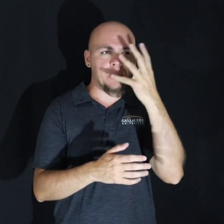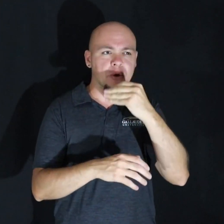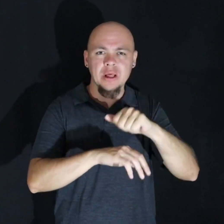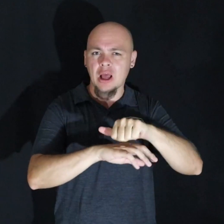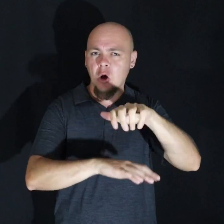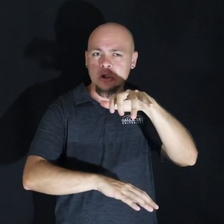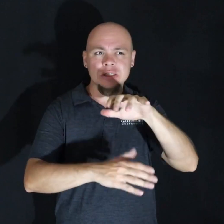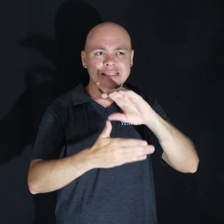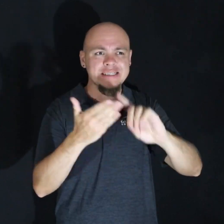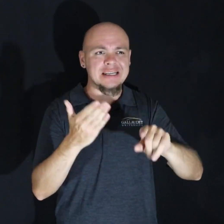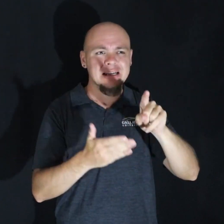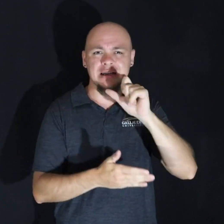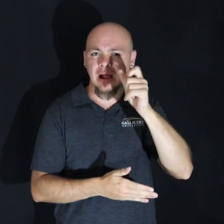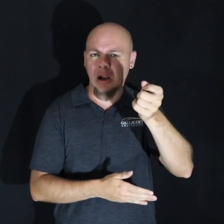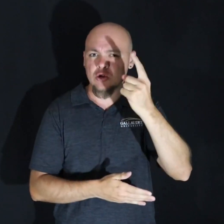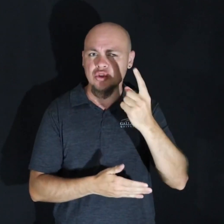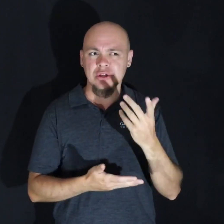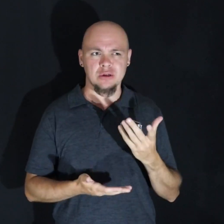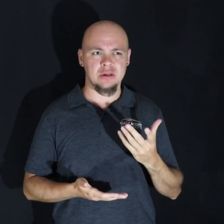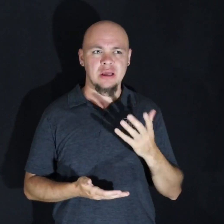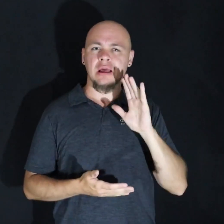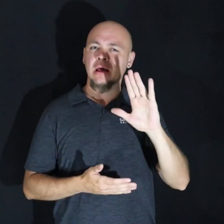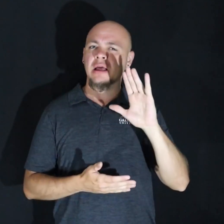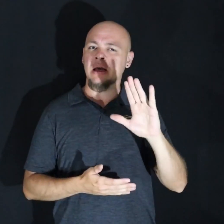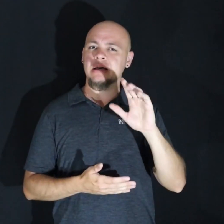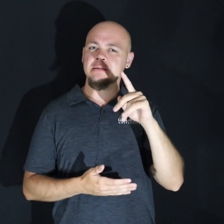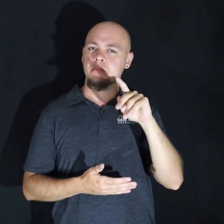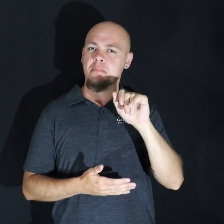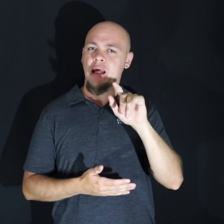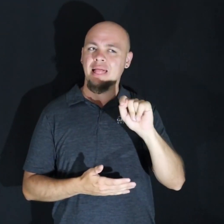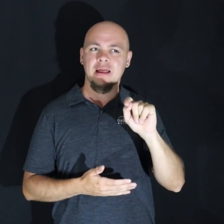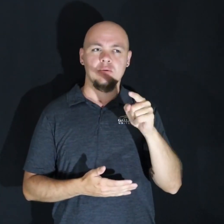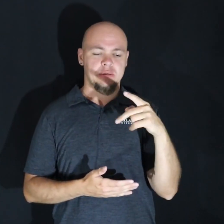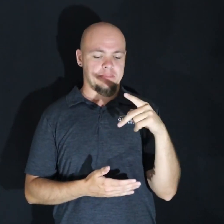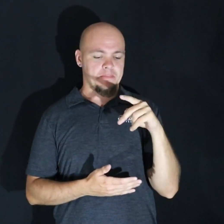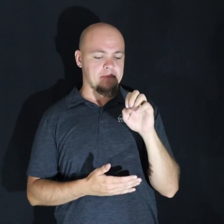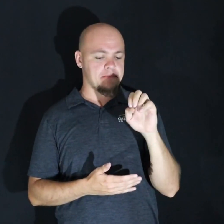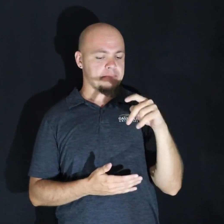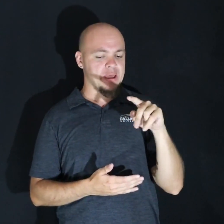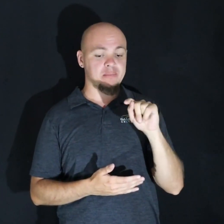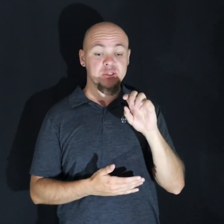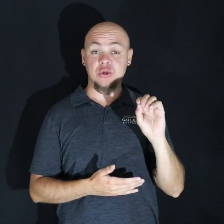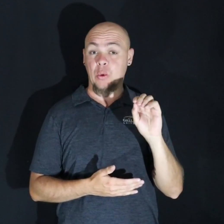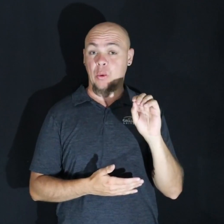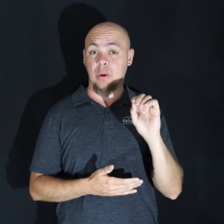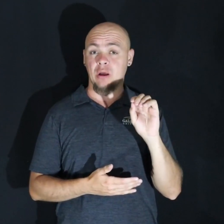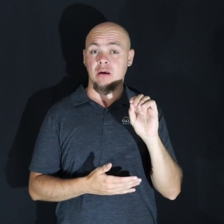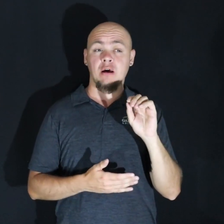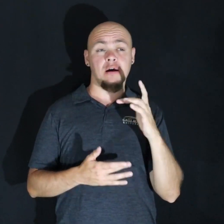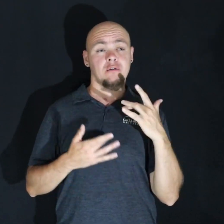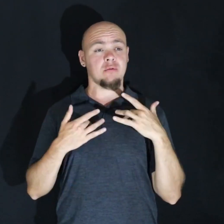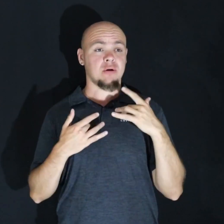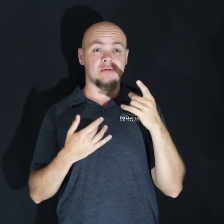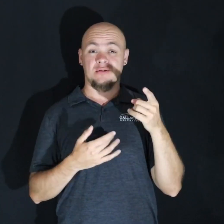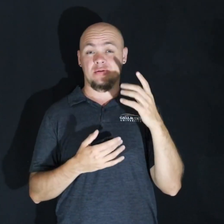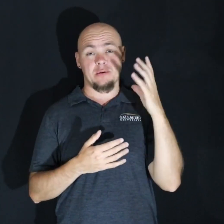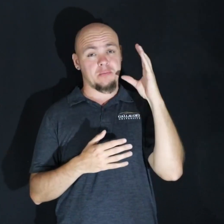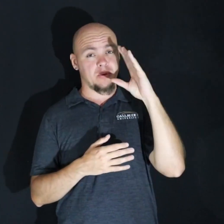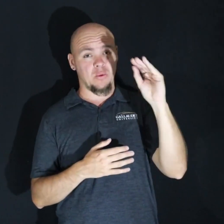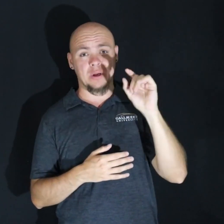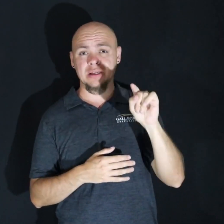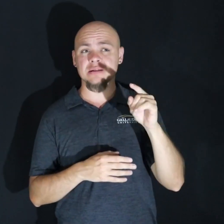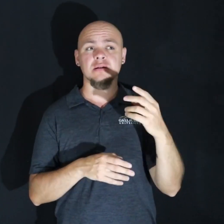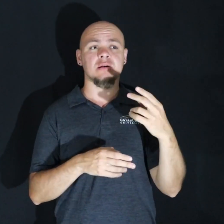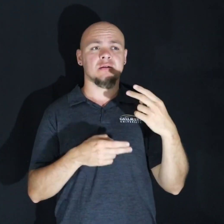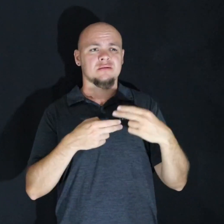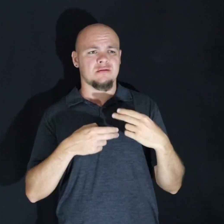in the first place, whose palate was of Pepto-Bismol, not of poise. Oh, some of these boys, who called